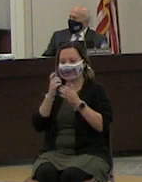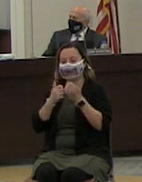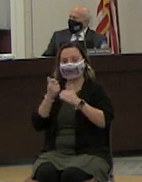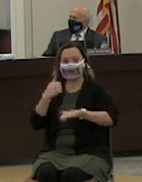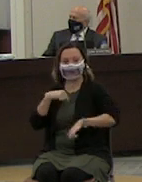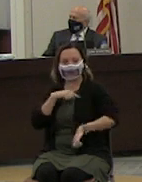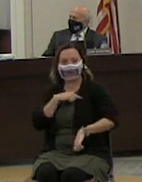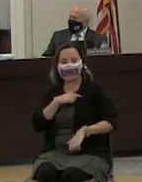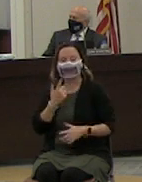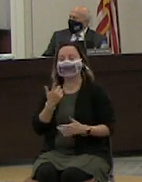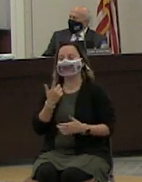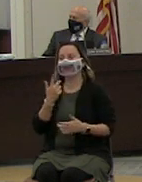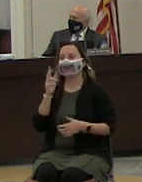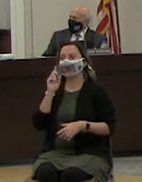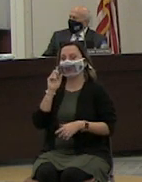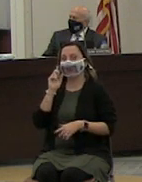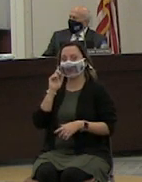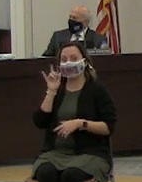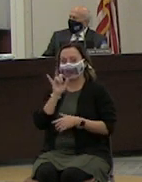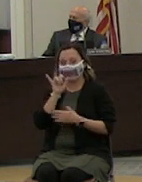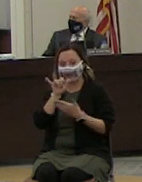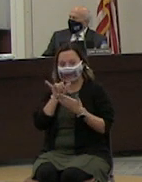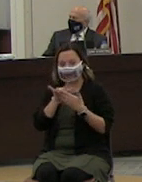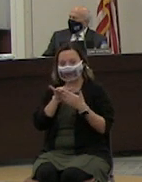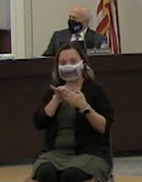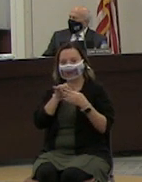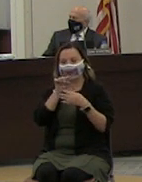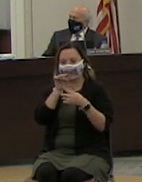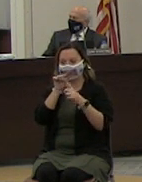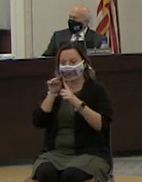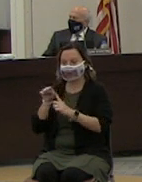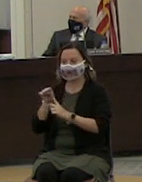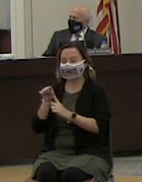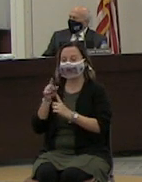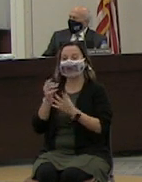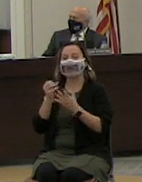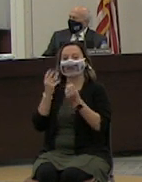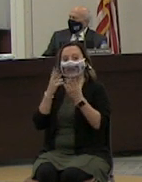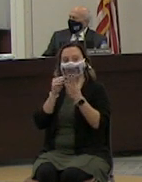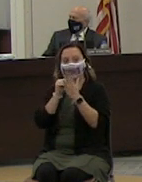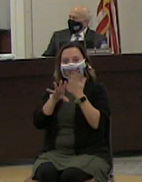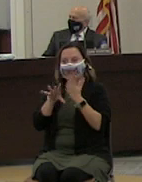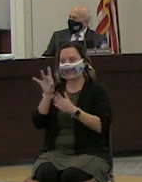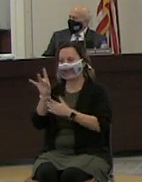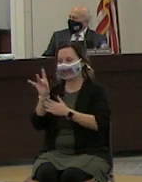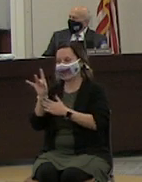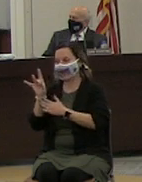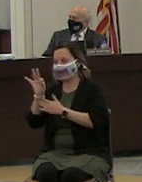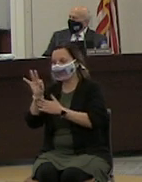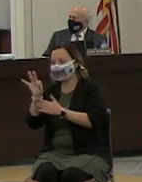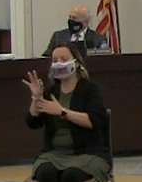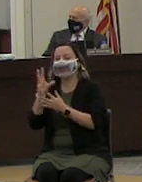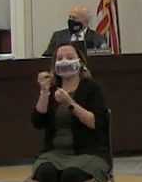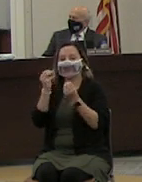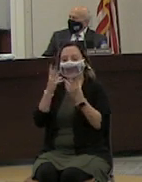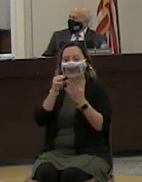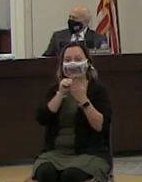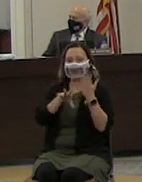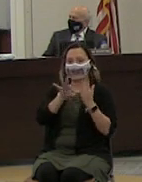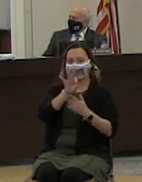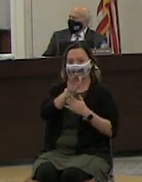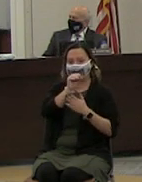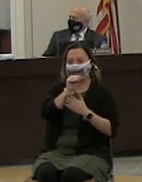looking at that distribution of scores, we have a lot of students in the 89 and a lot of students right at 90. And so even a very